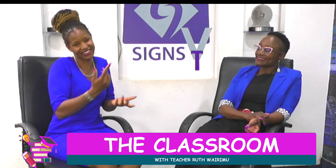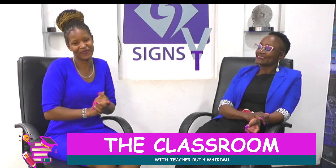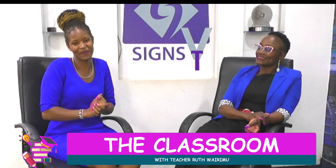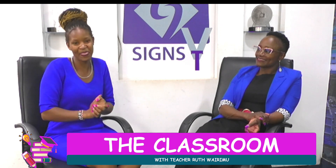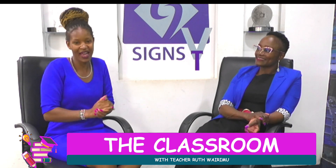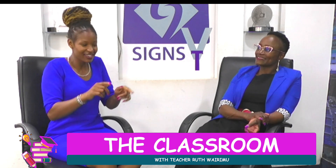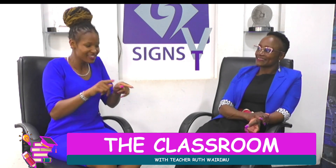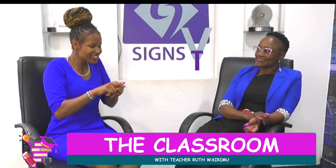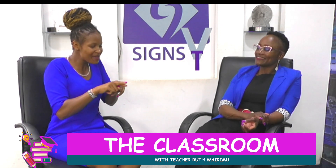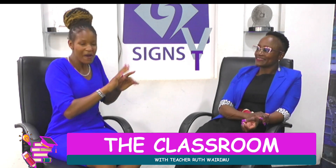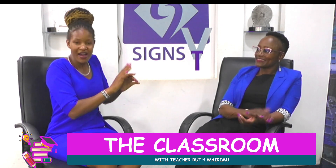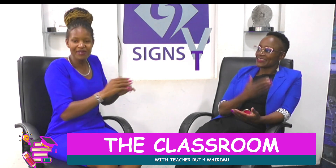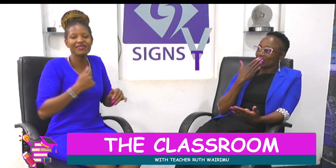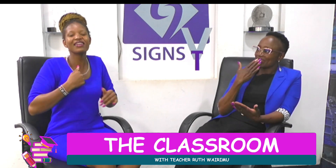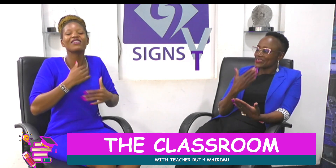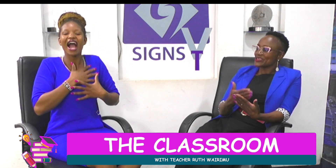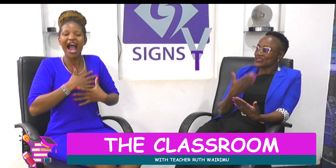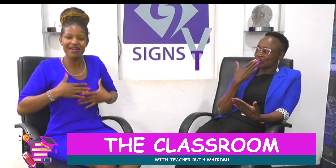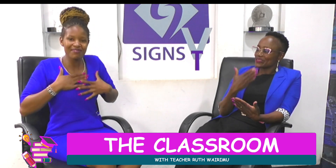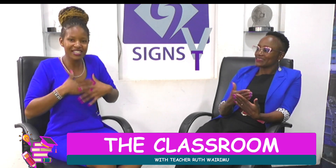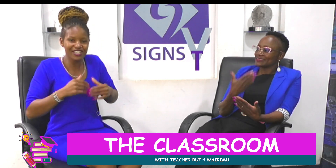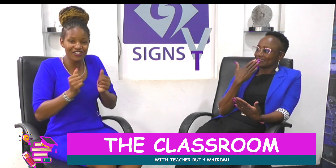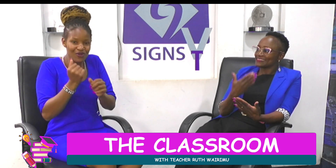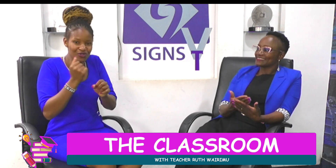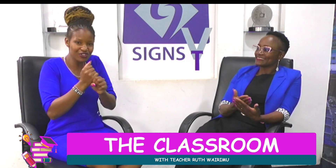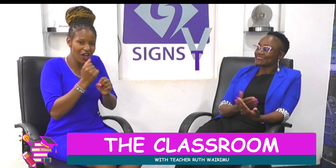you, Rose, and I'm very excited for you as well.